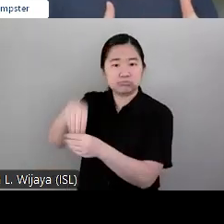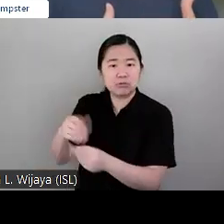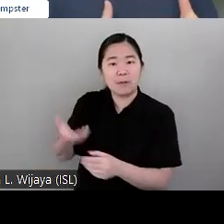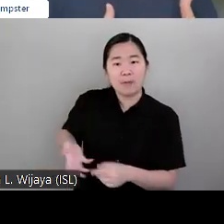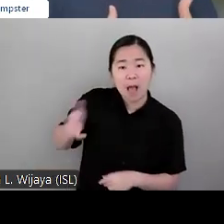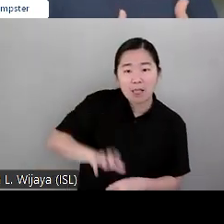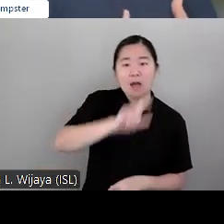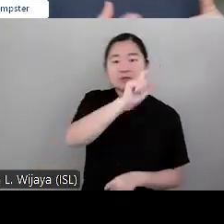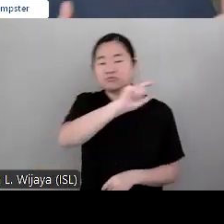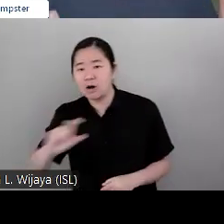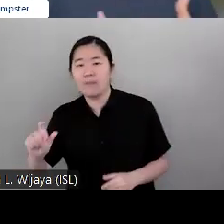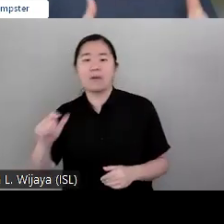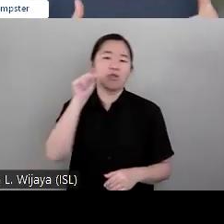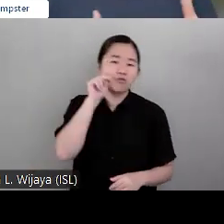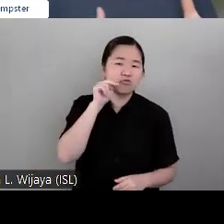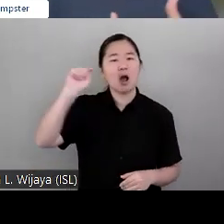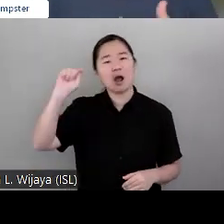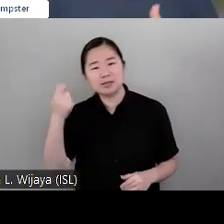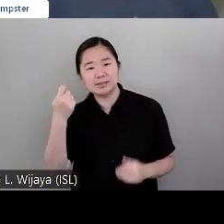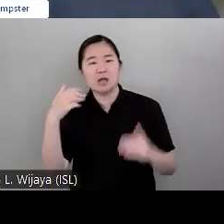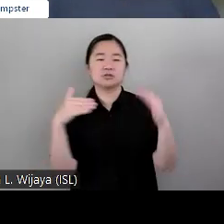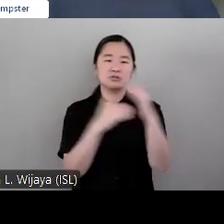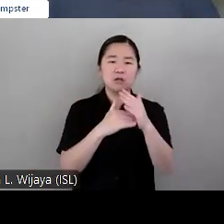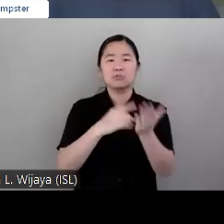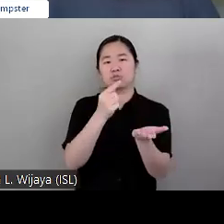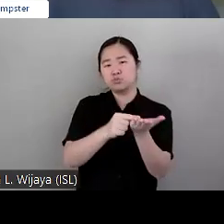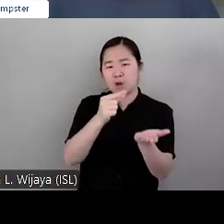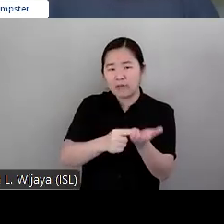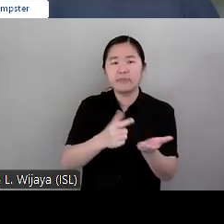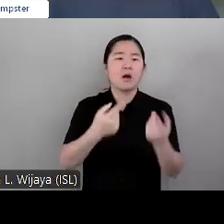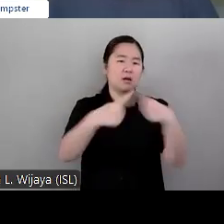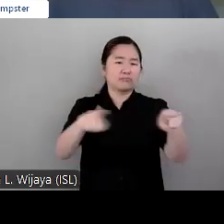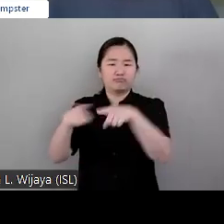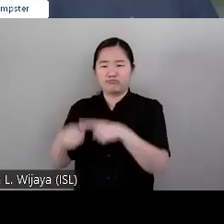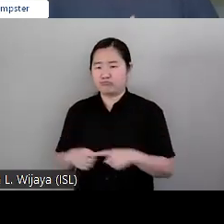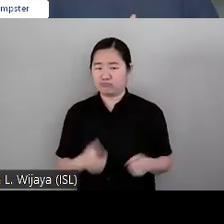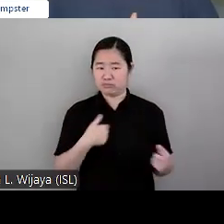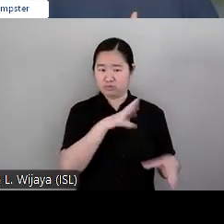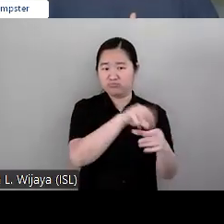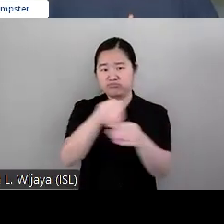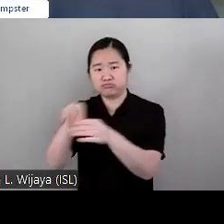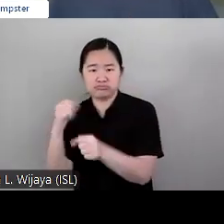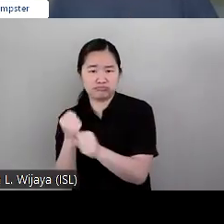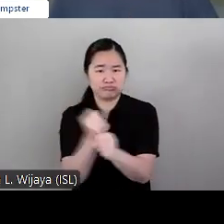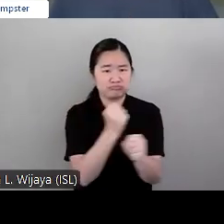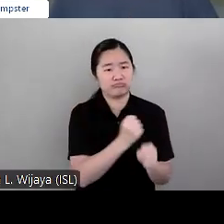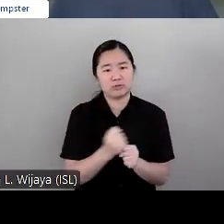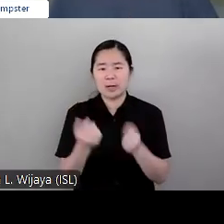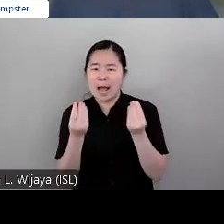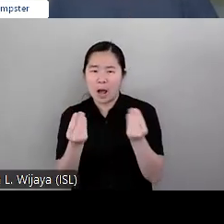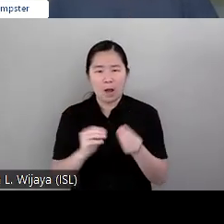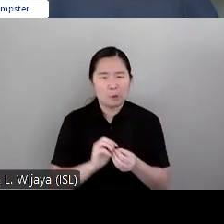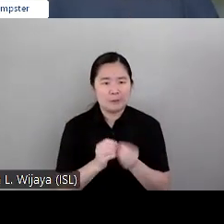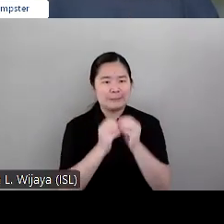compliance and risk management, but it was also looking at safeguarding culture and what that means in practice. So